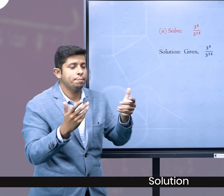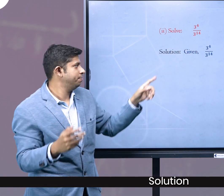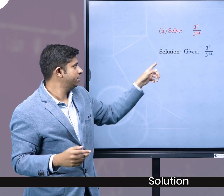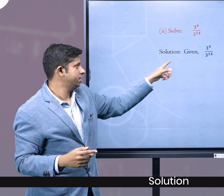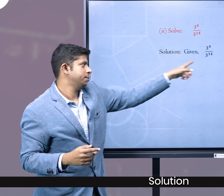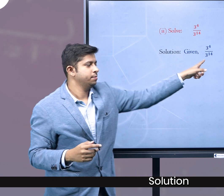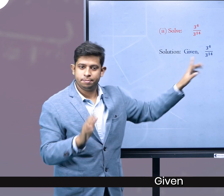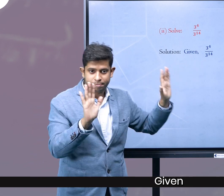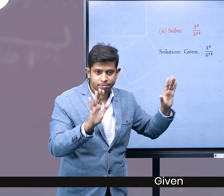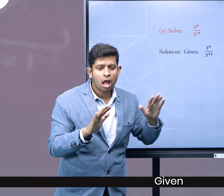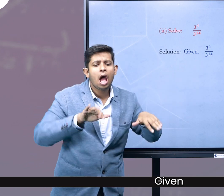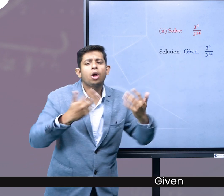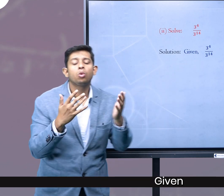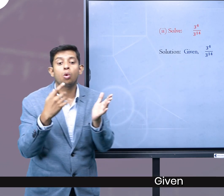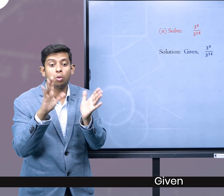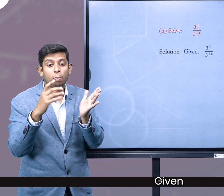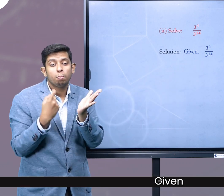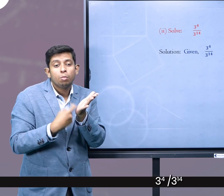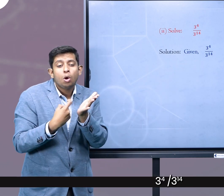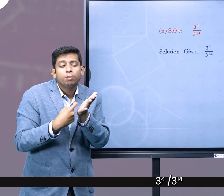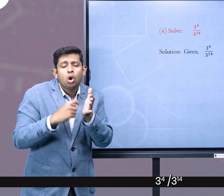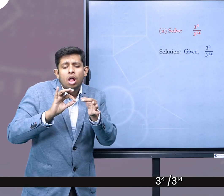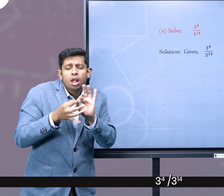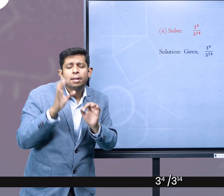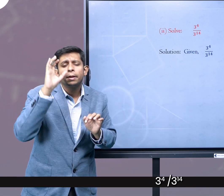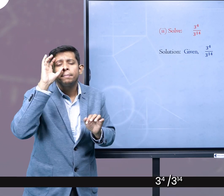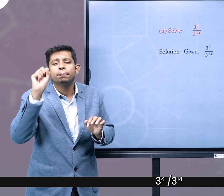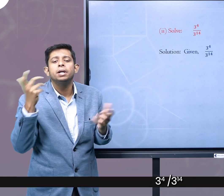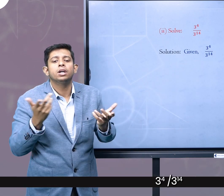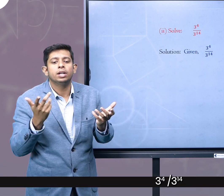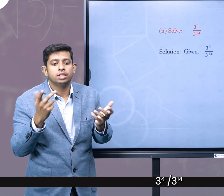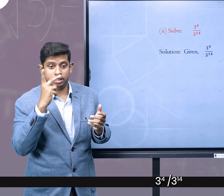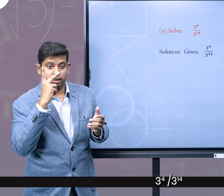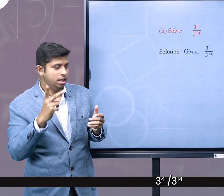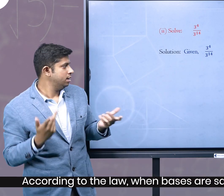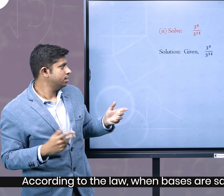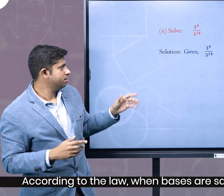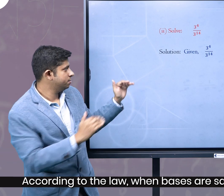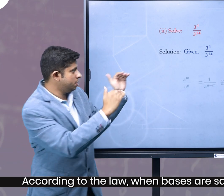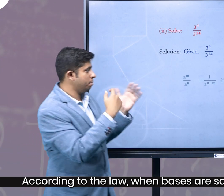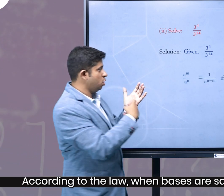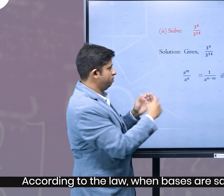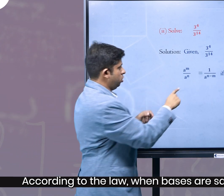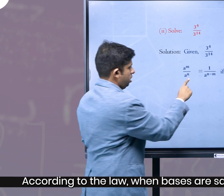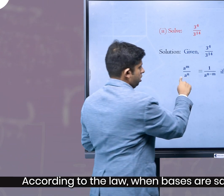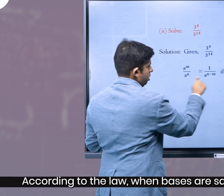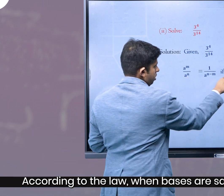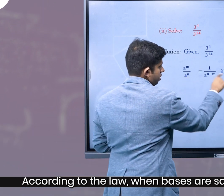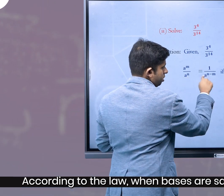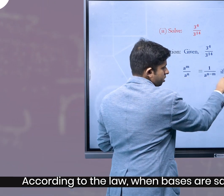Solution given 3 to the power of 4 by 3 to the power of 14. According to the law, when bases are same while